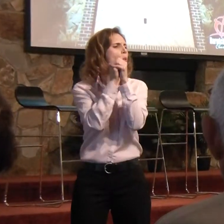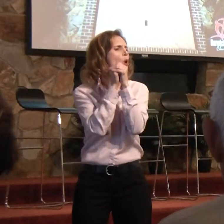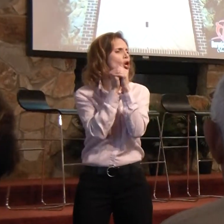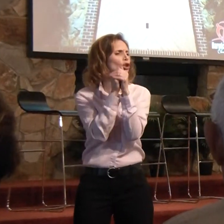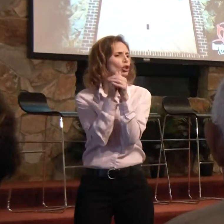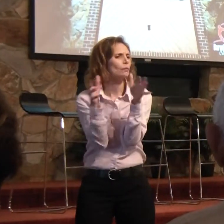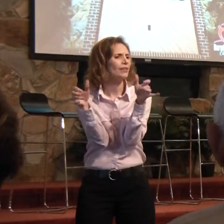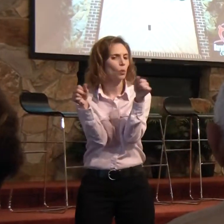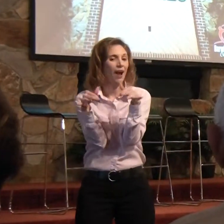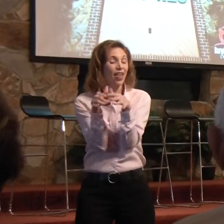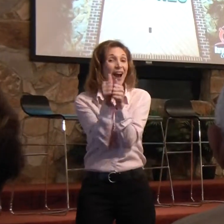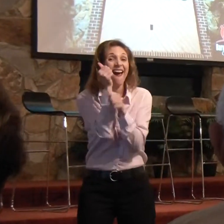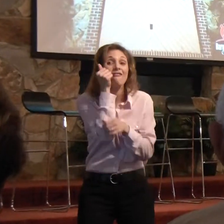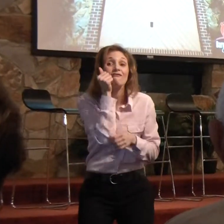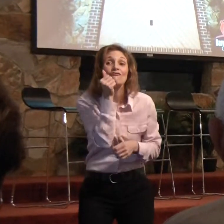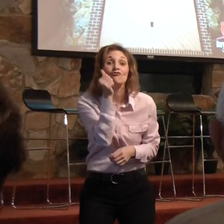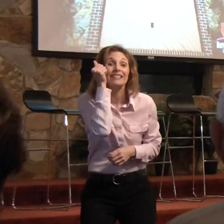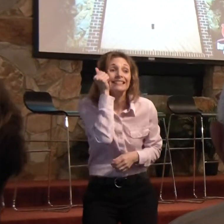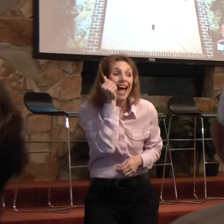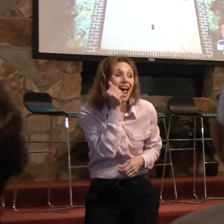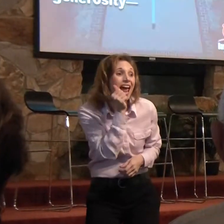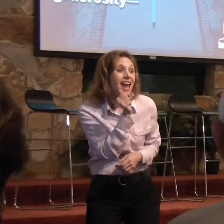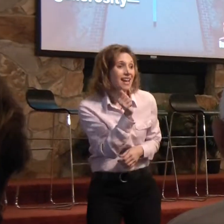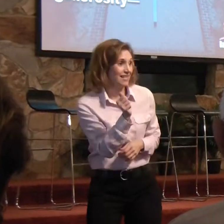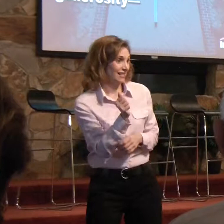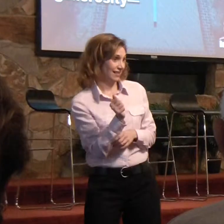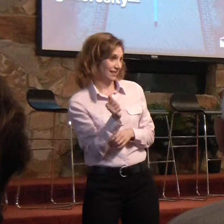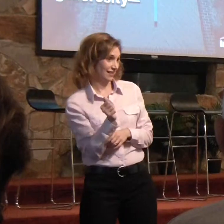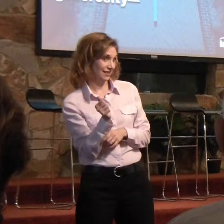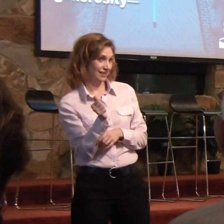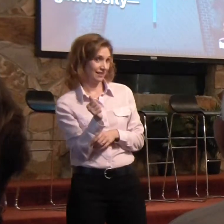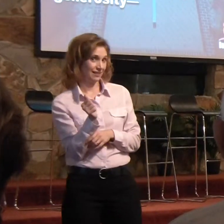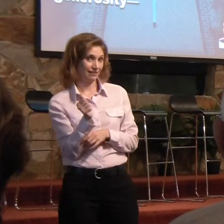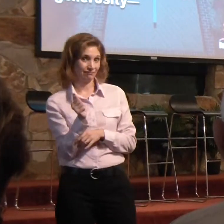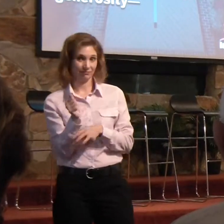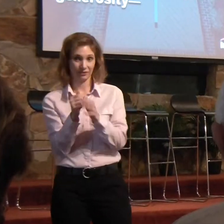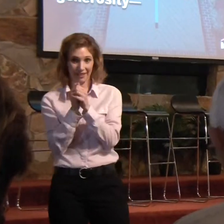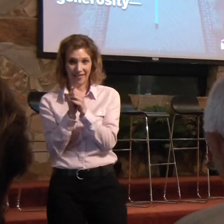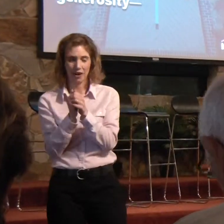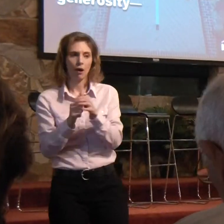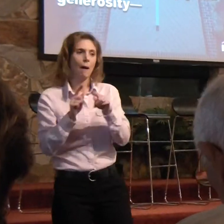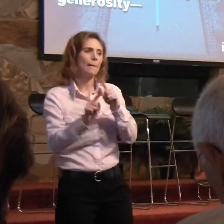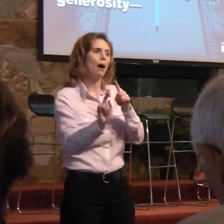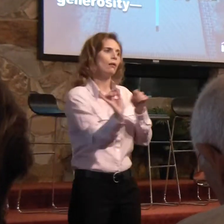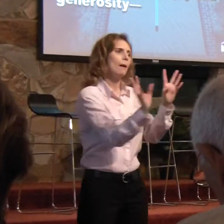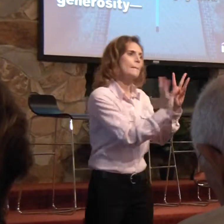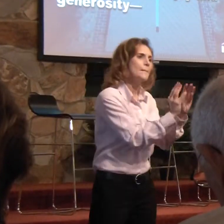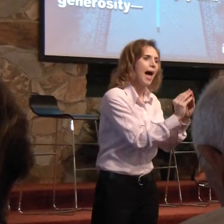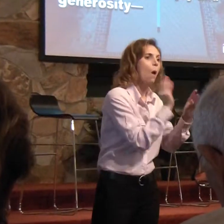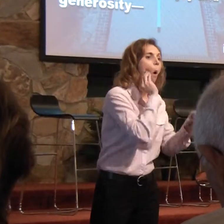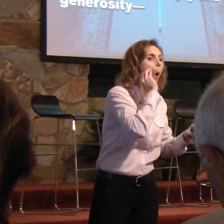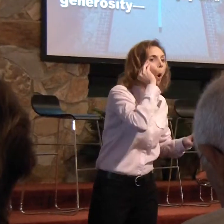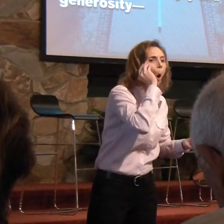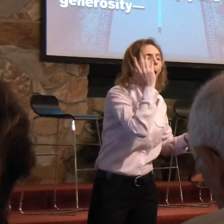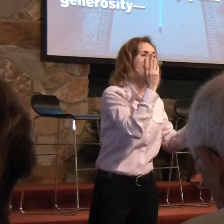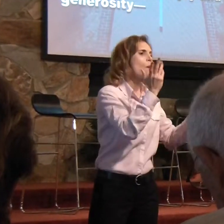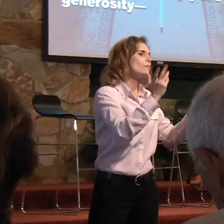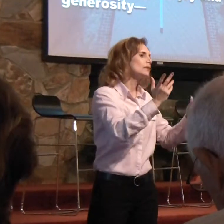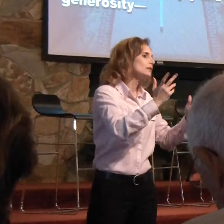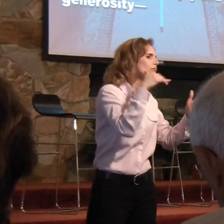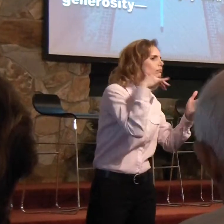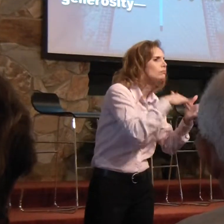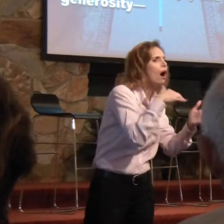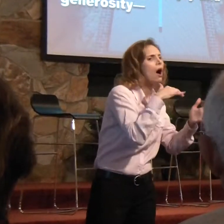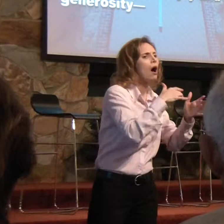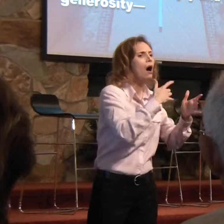the temple daily. They met at homes for the Lord's Supper and they shared their meals with great joy and